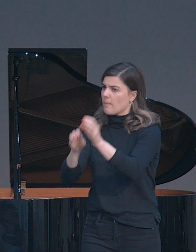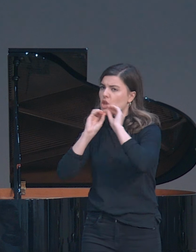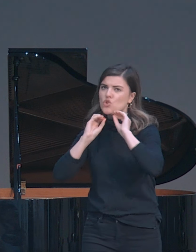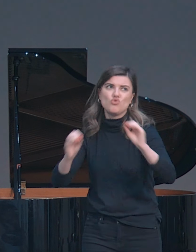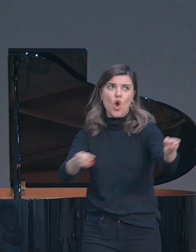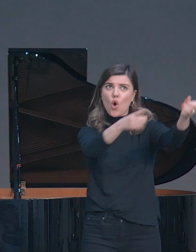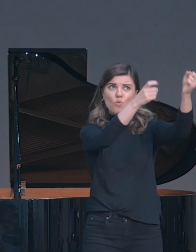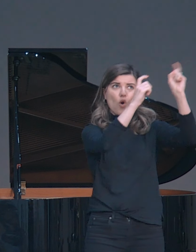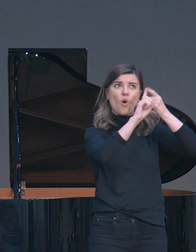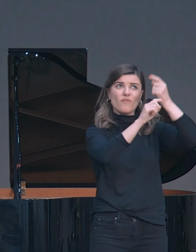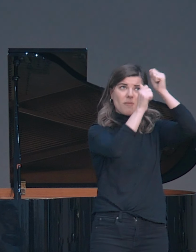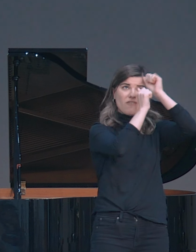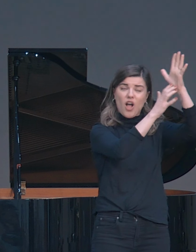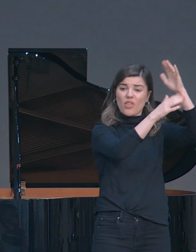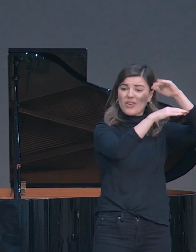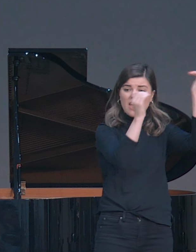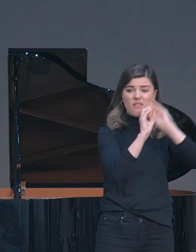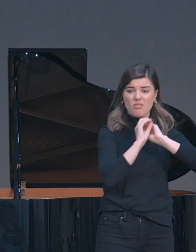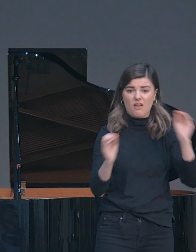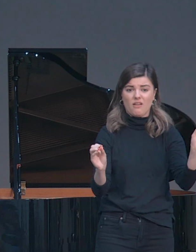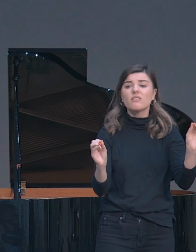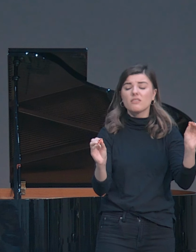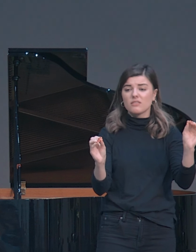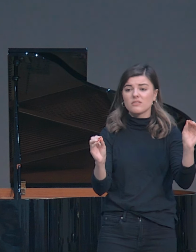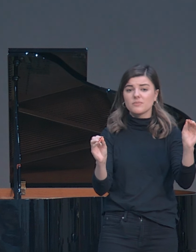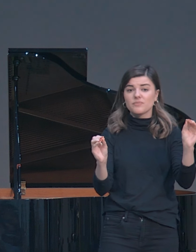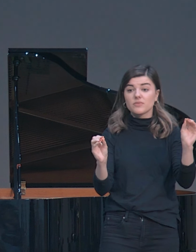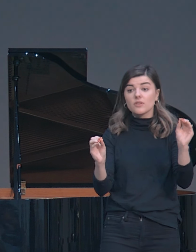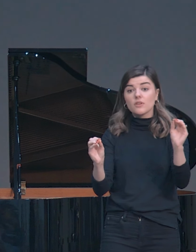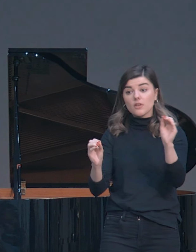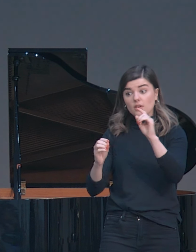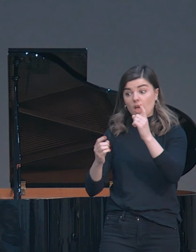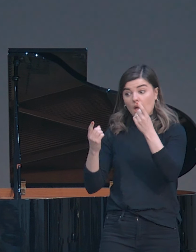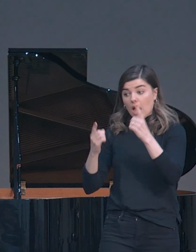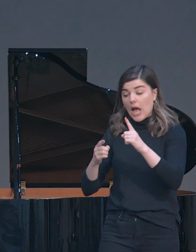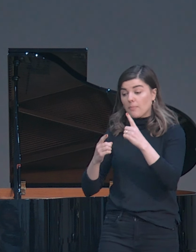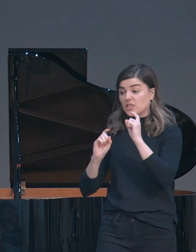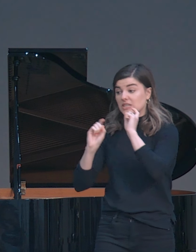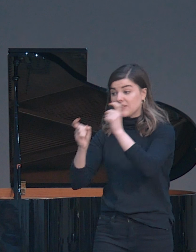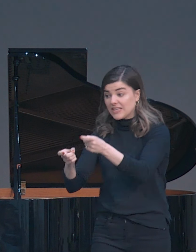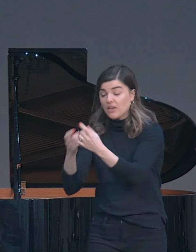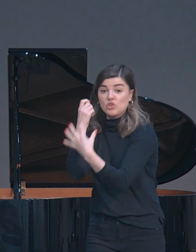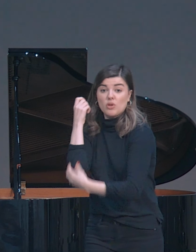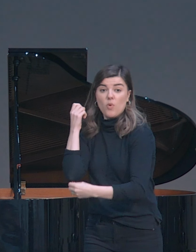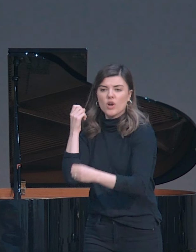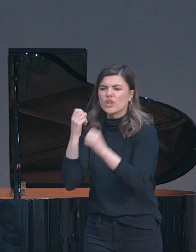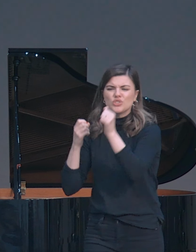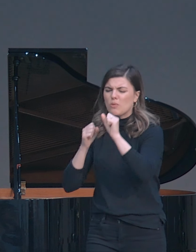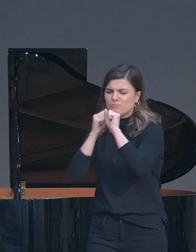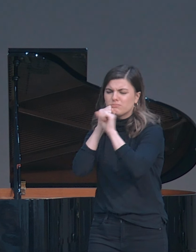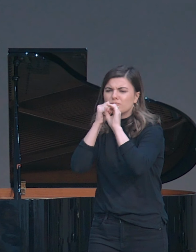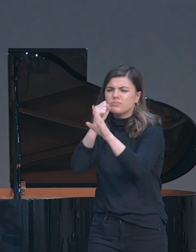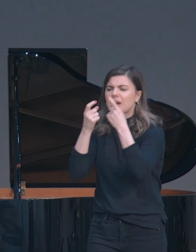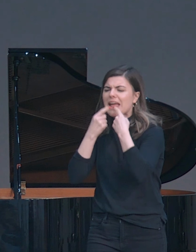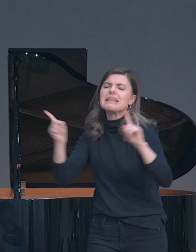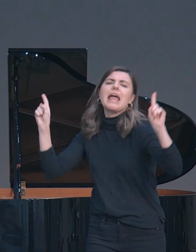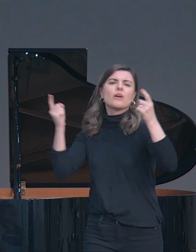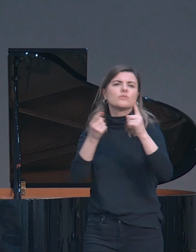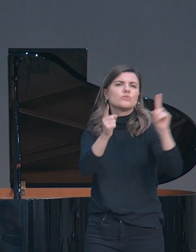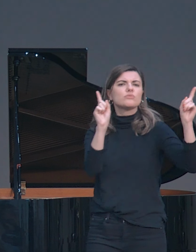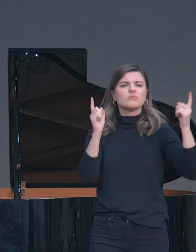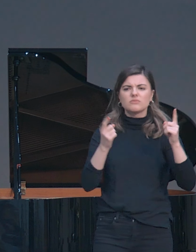from your Father who is in heaven. Thus, when you give to the needy, sound no trumpet before you, as the hypocrites do in